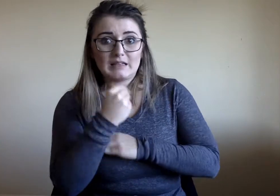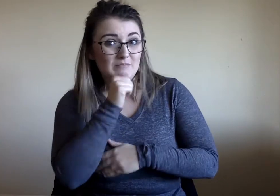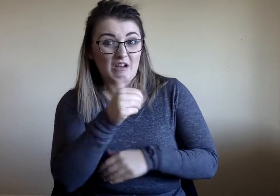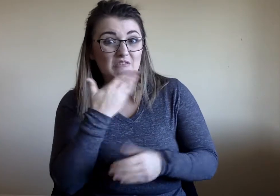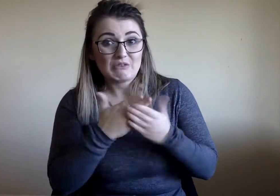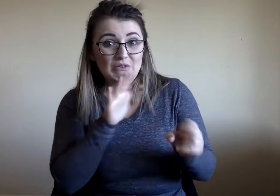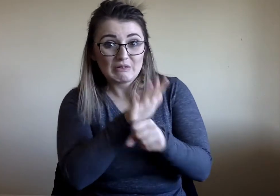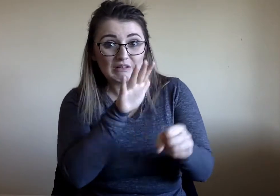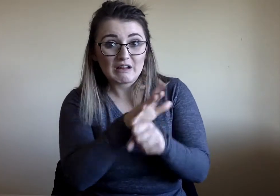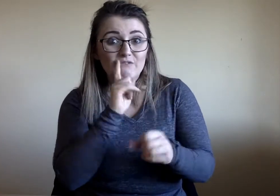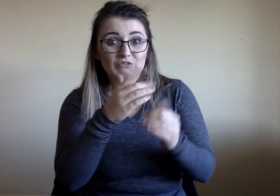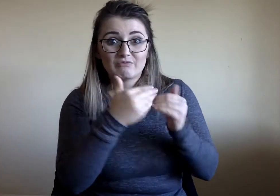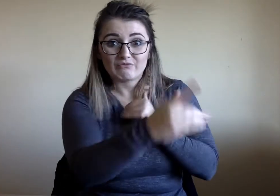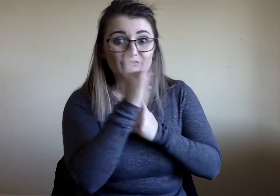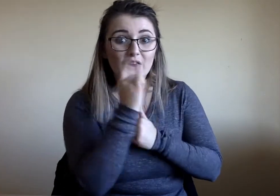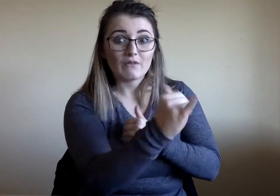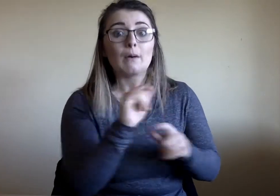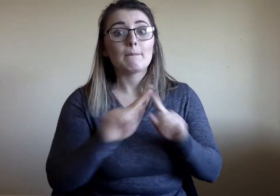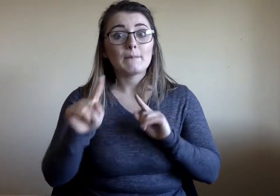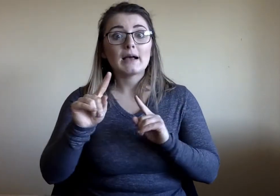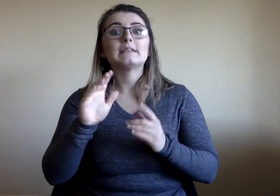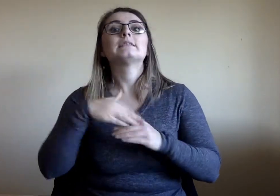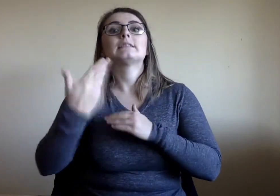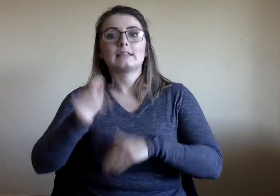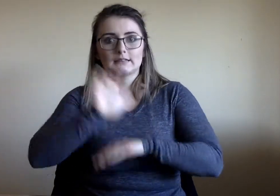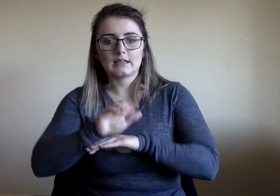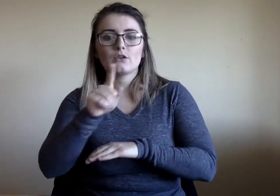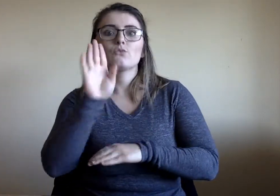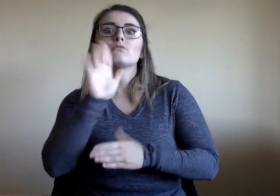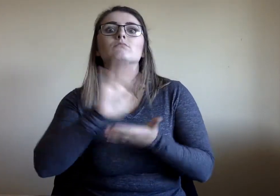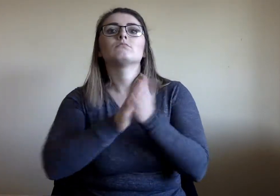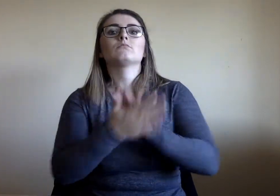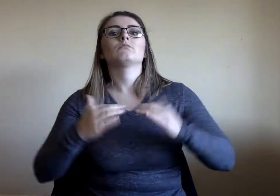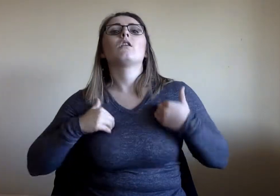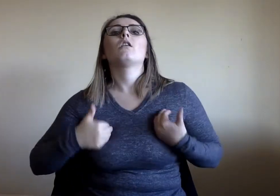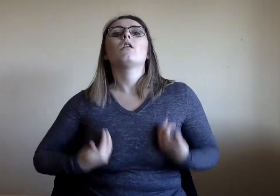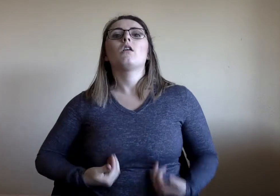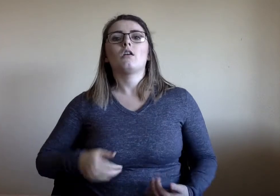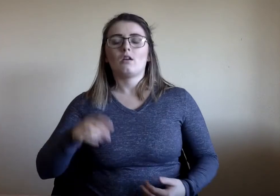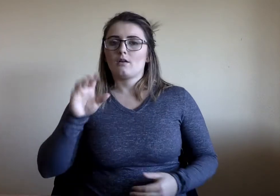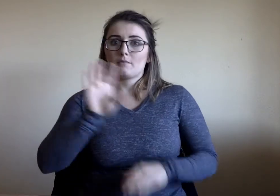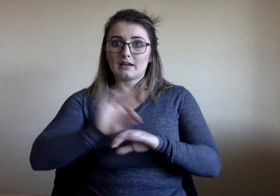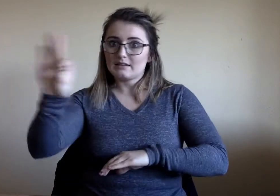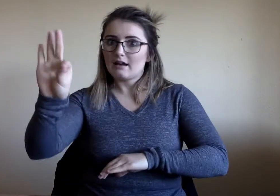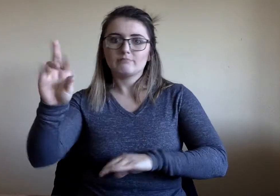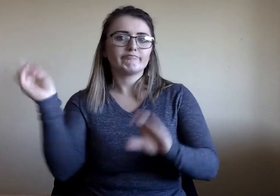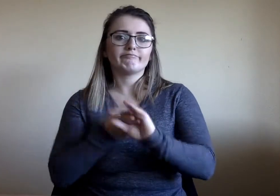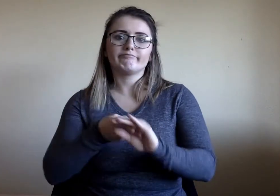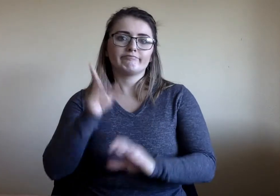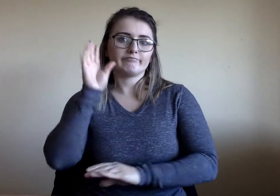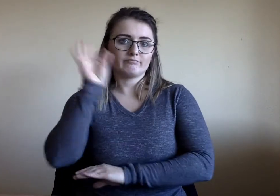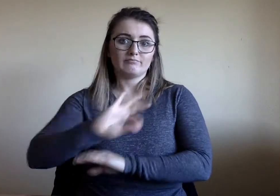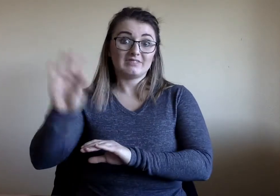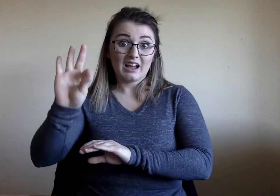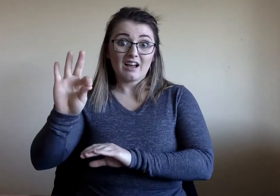short term. But that next night, I'm going to be so tired by 9 p.m. that I'm going to fall asleep much quicker. I'm going to get a more full